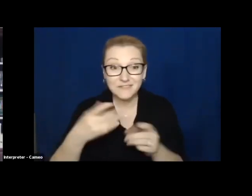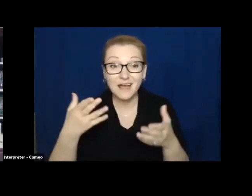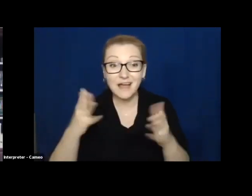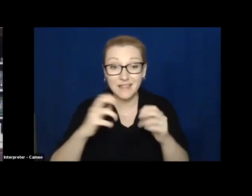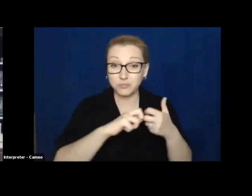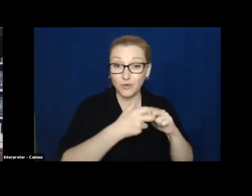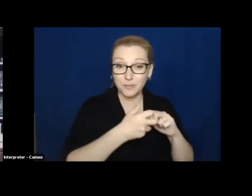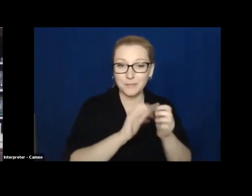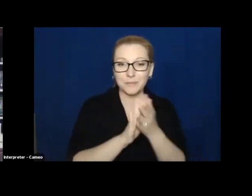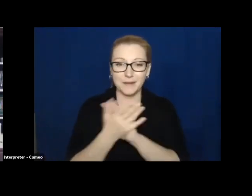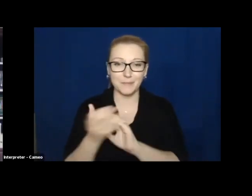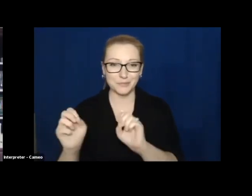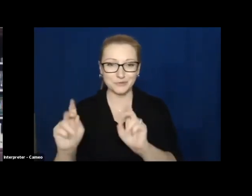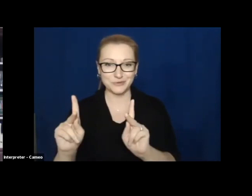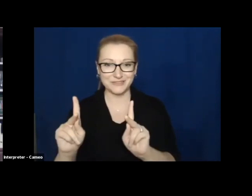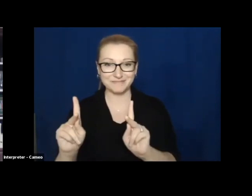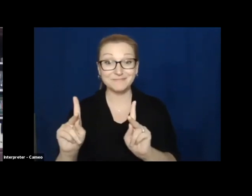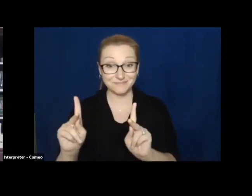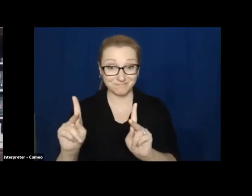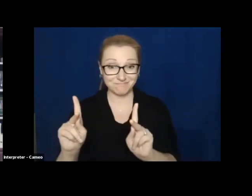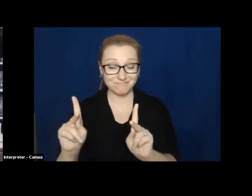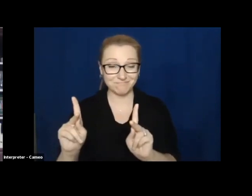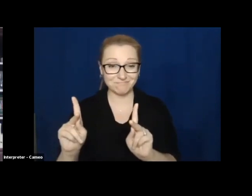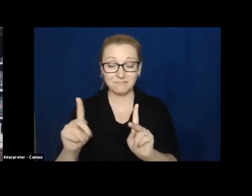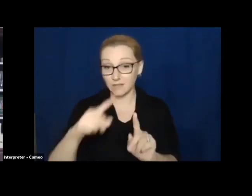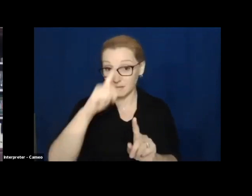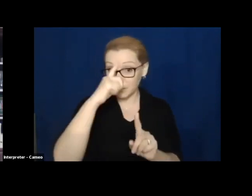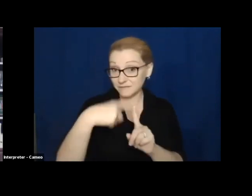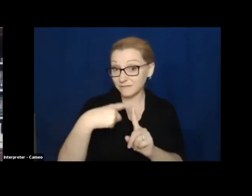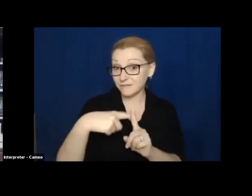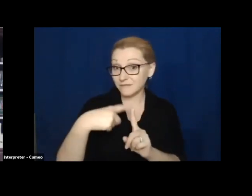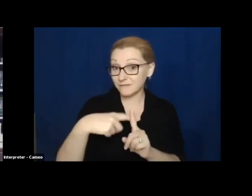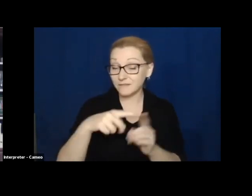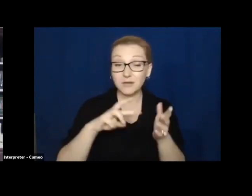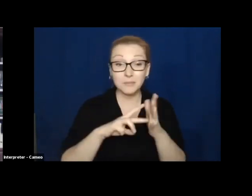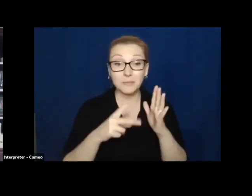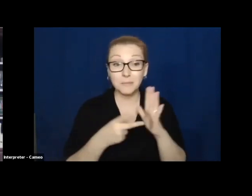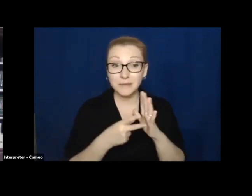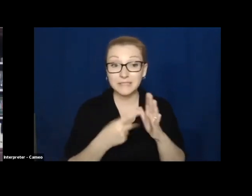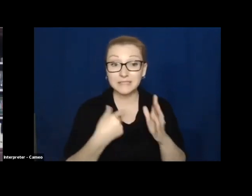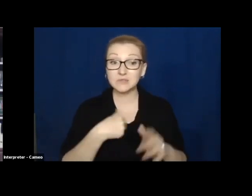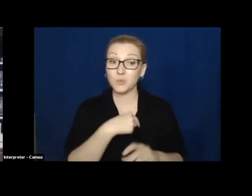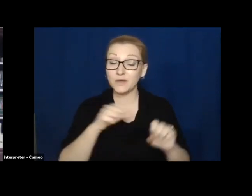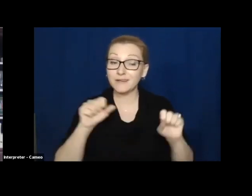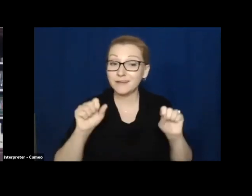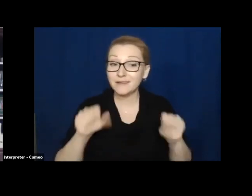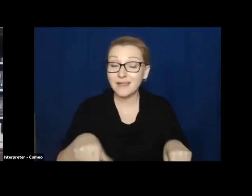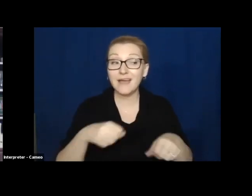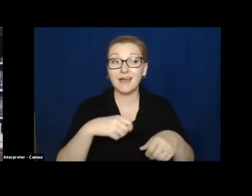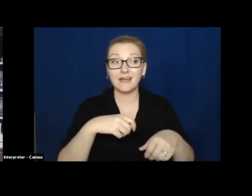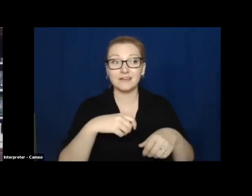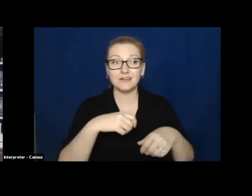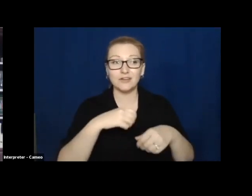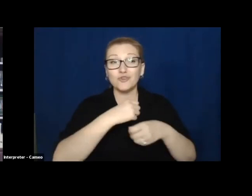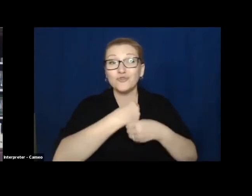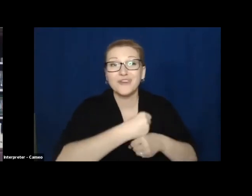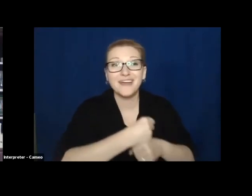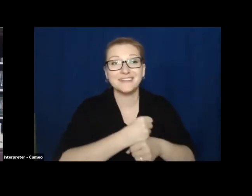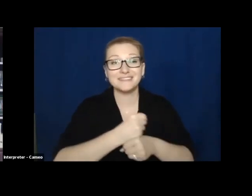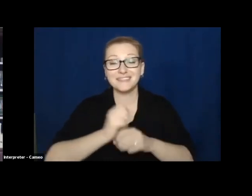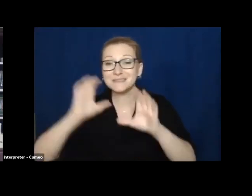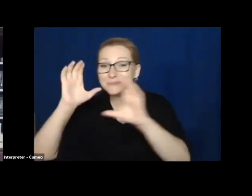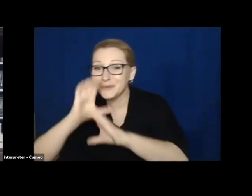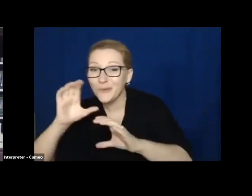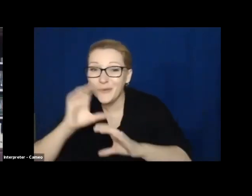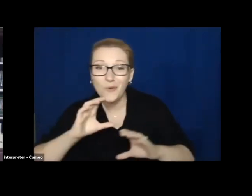into opportunities. Positive mindset allows us to create, to explore, enhance,